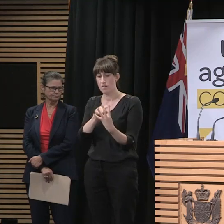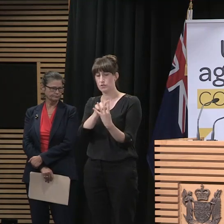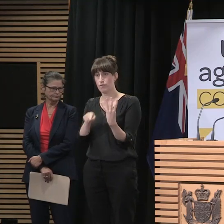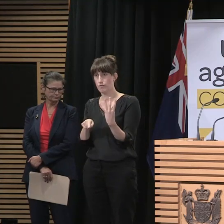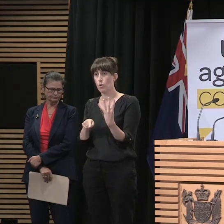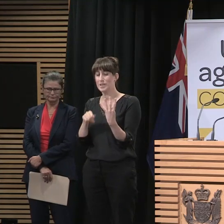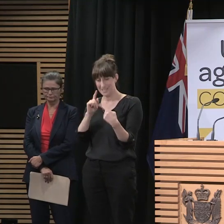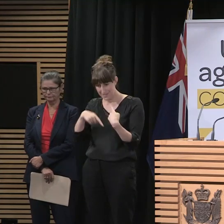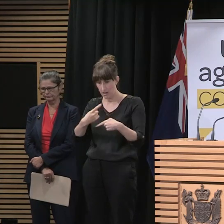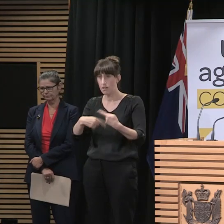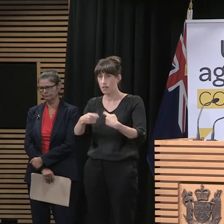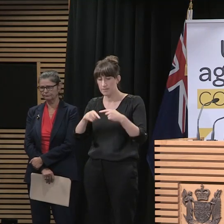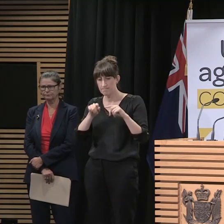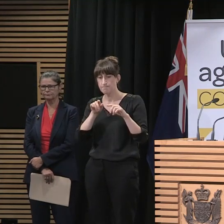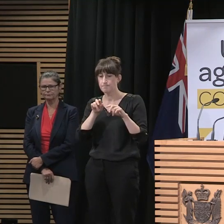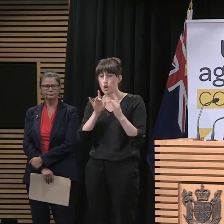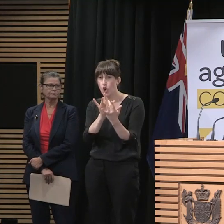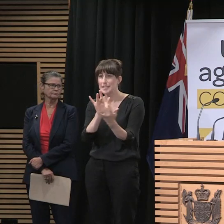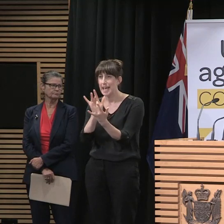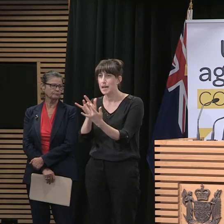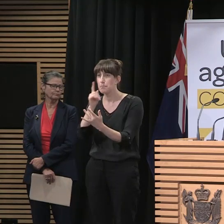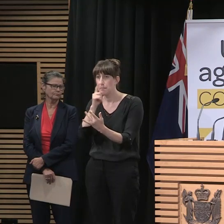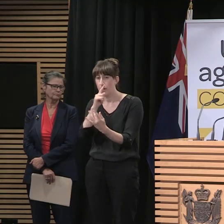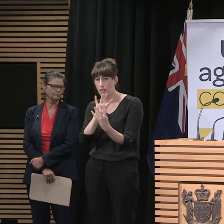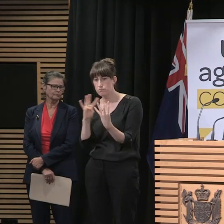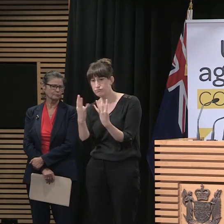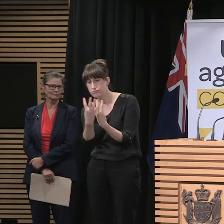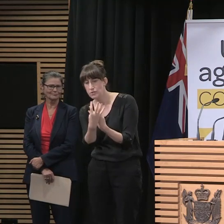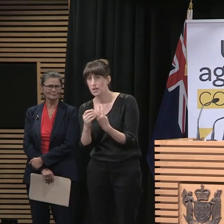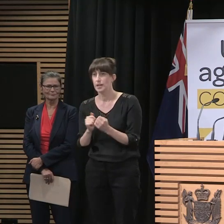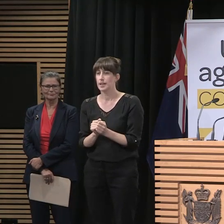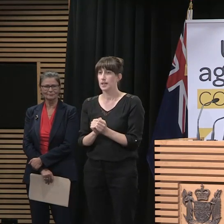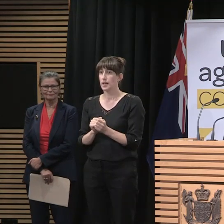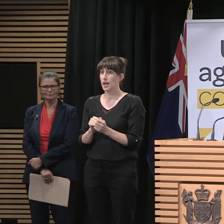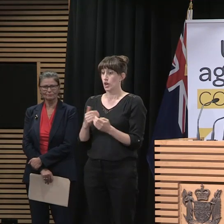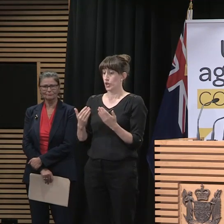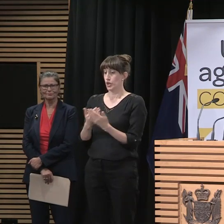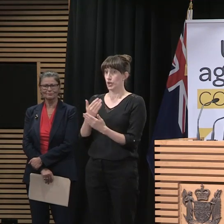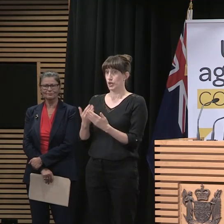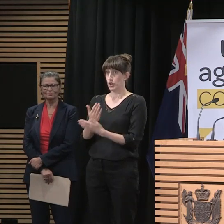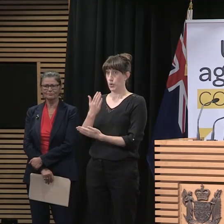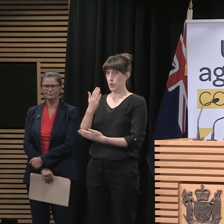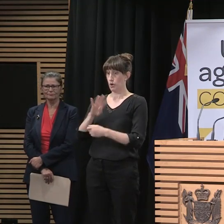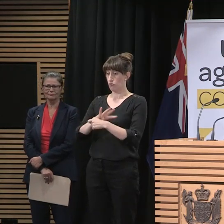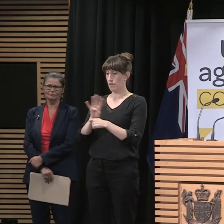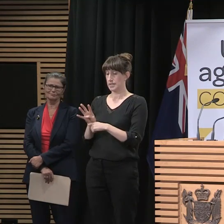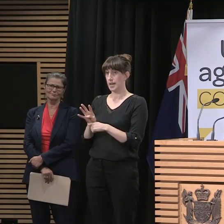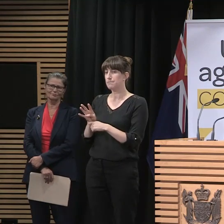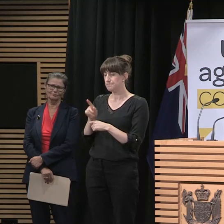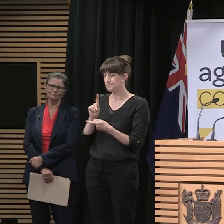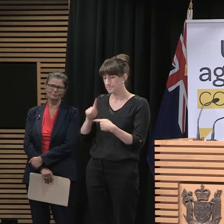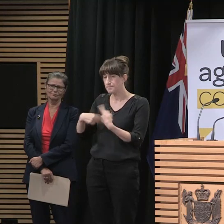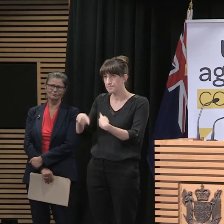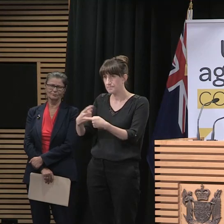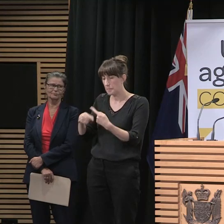cases. We continue to look carefully at all new cases as more information is reported by Public Health Services to